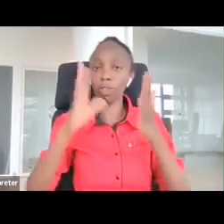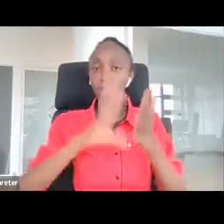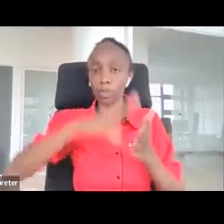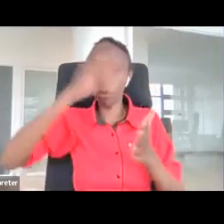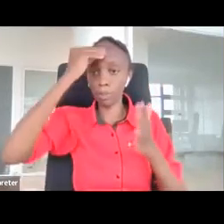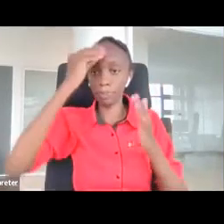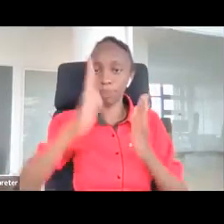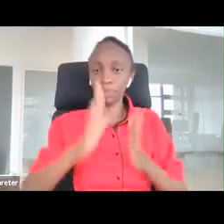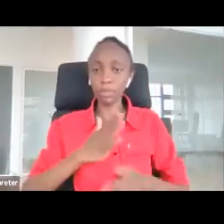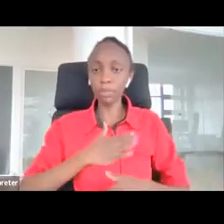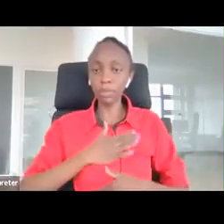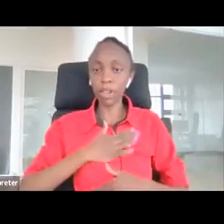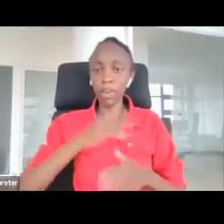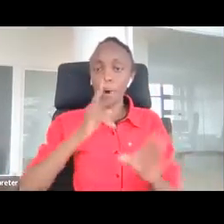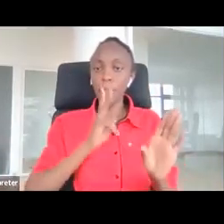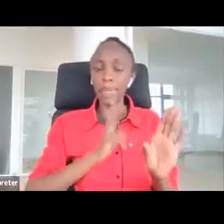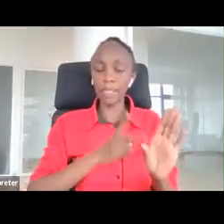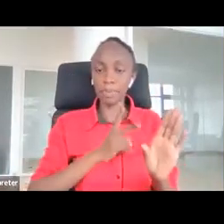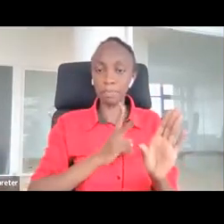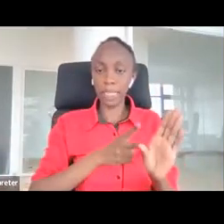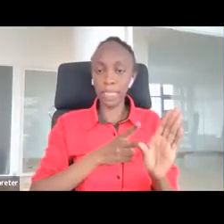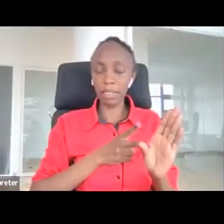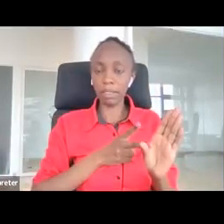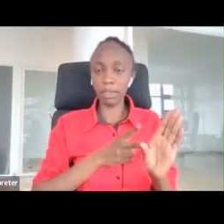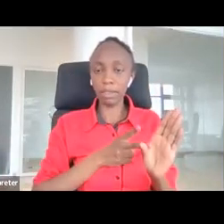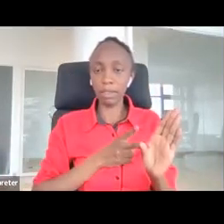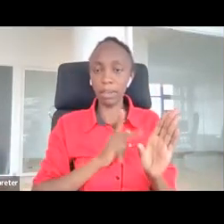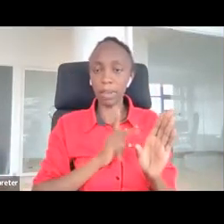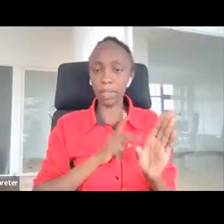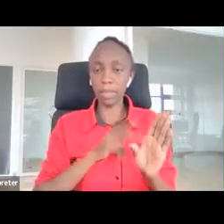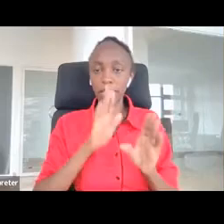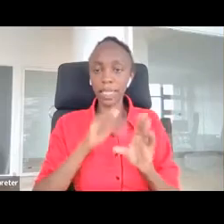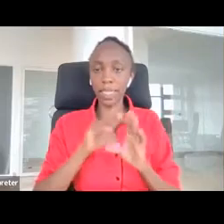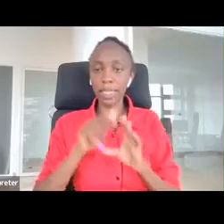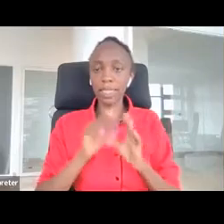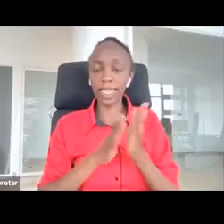for participating in these interesting